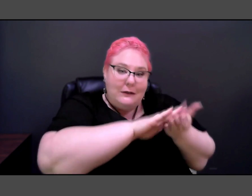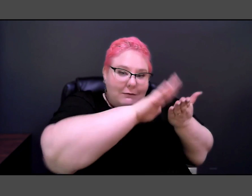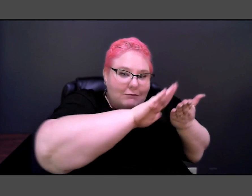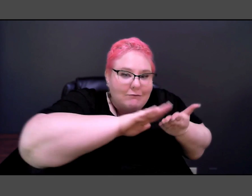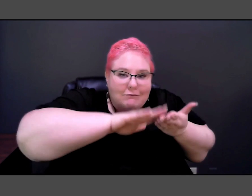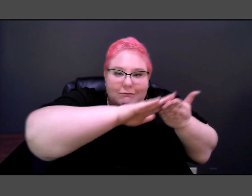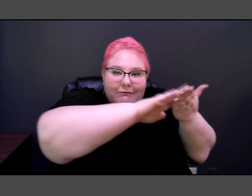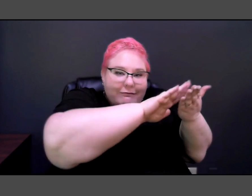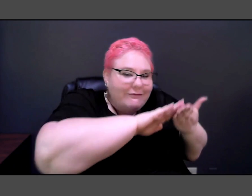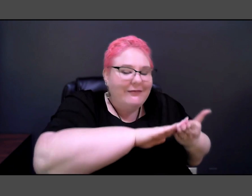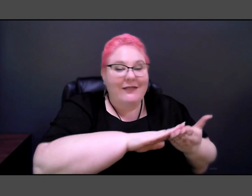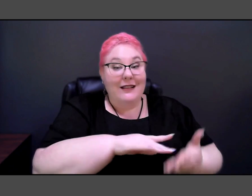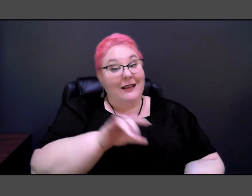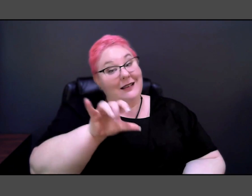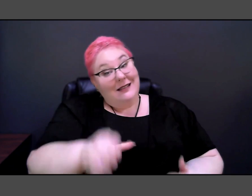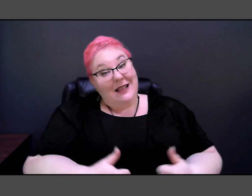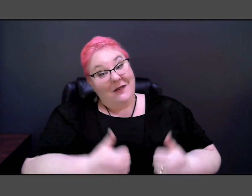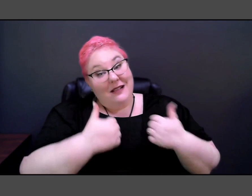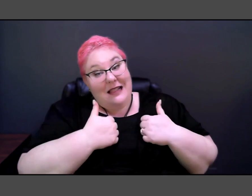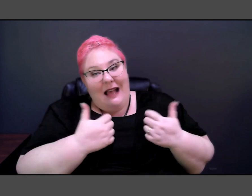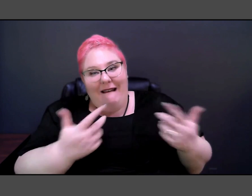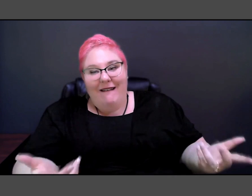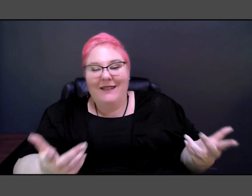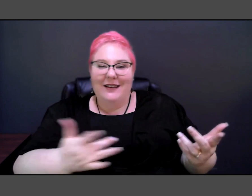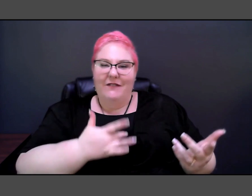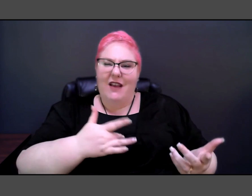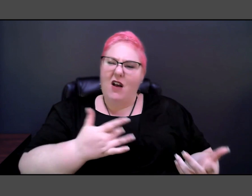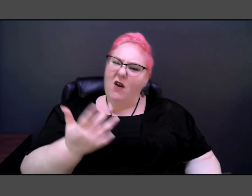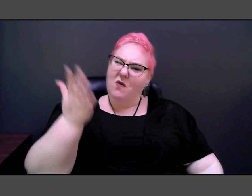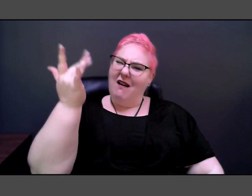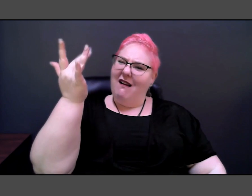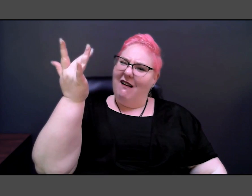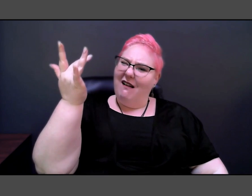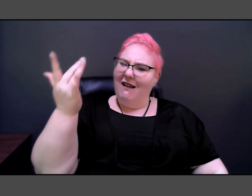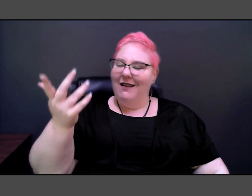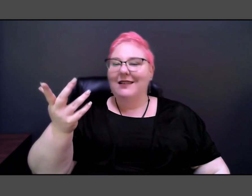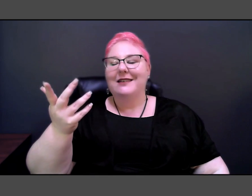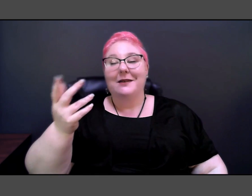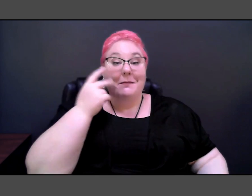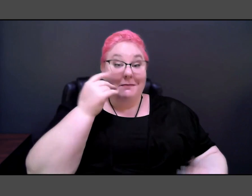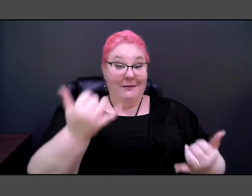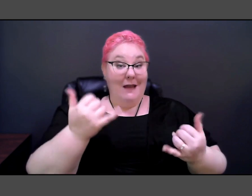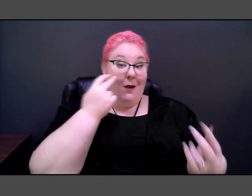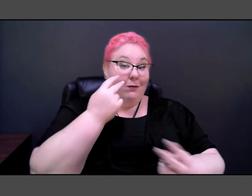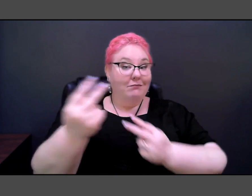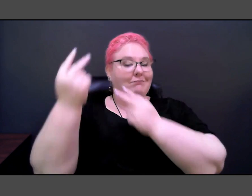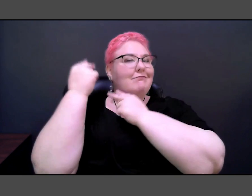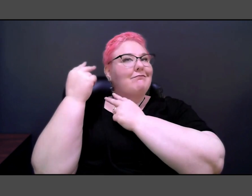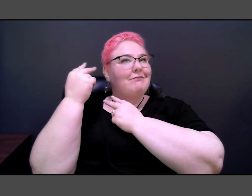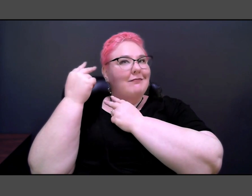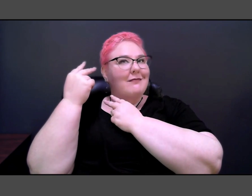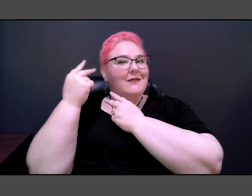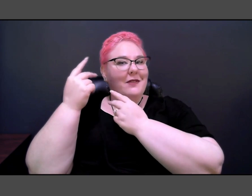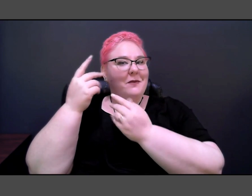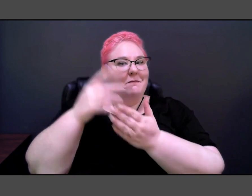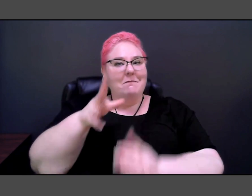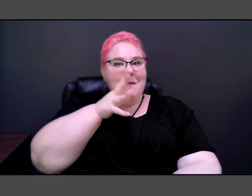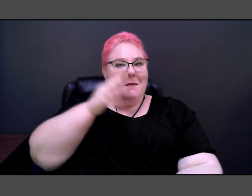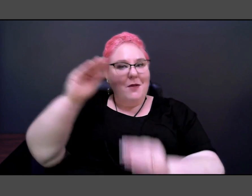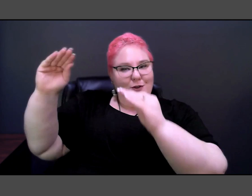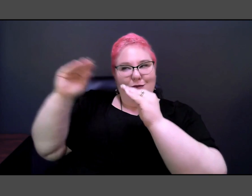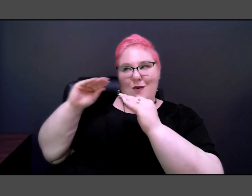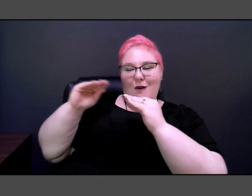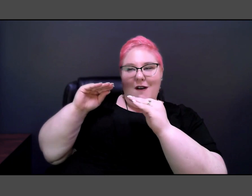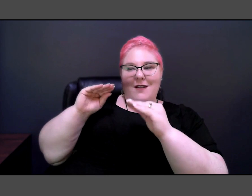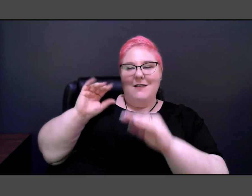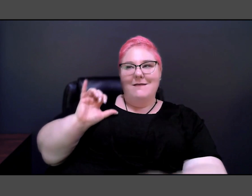you felt like, why do I have to do this? But as I look back on what the things that my mother taught me, I'm very